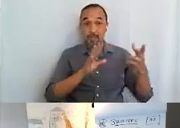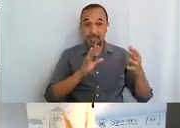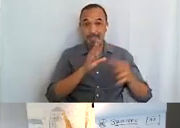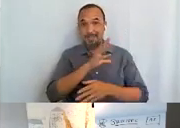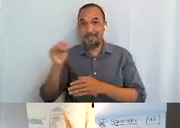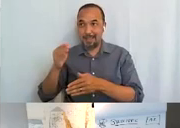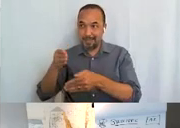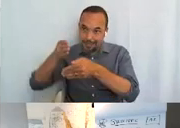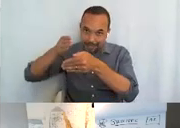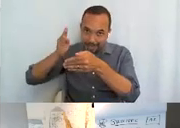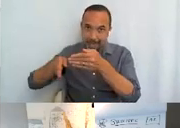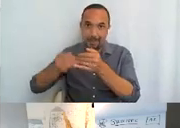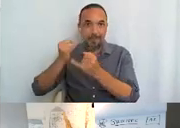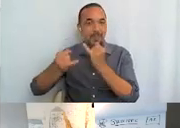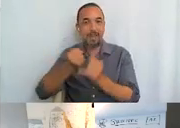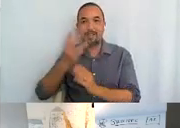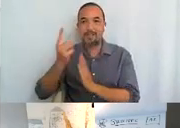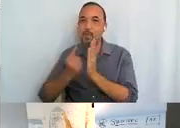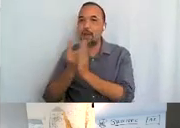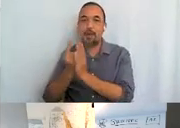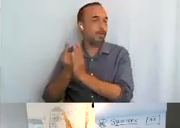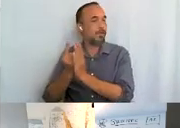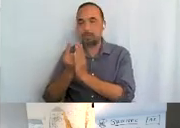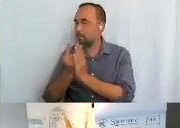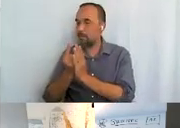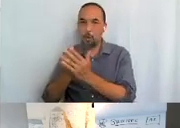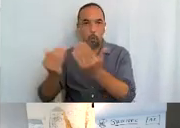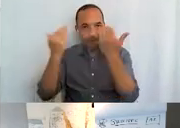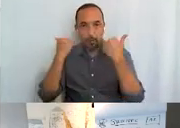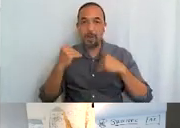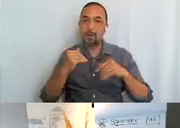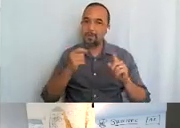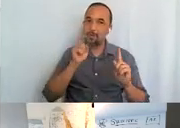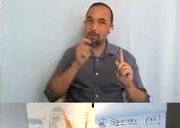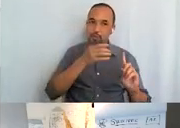want to upload early and often if you can help it.